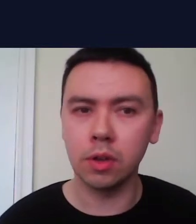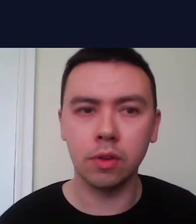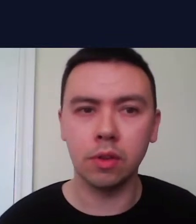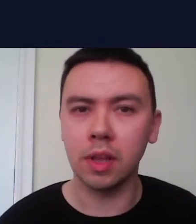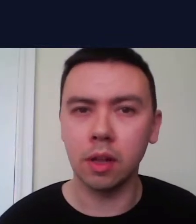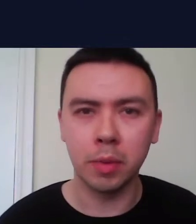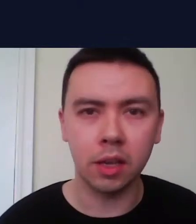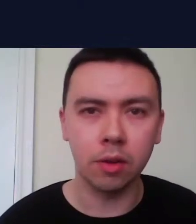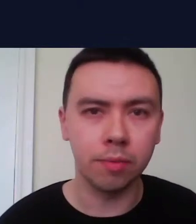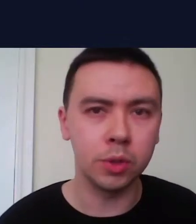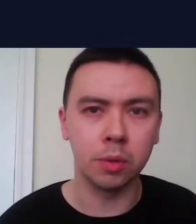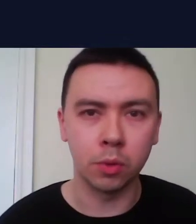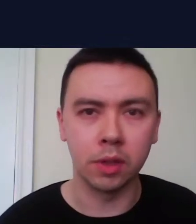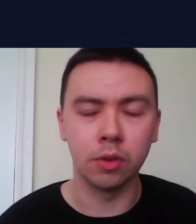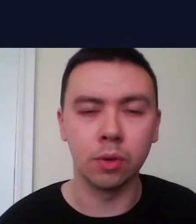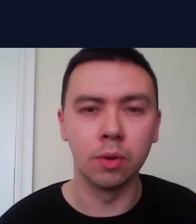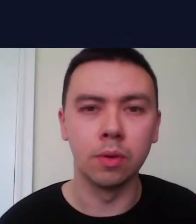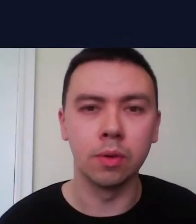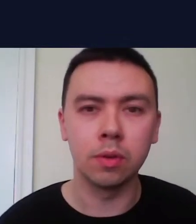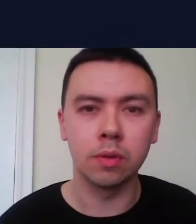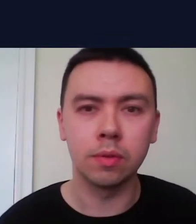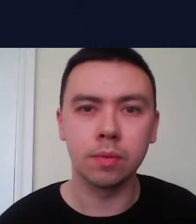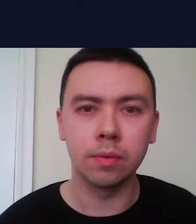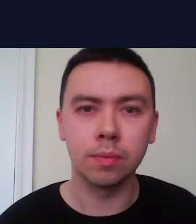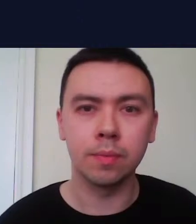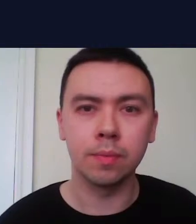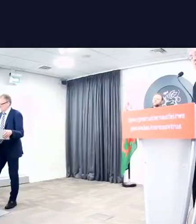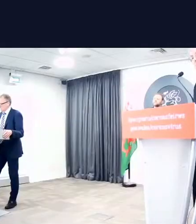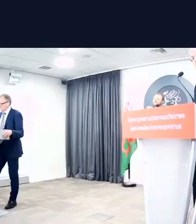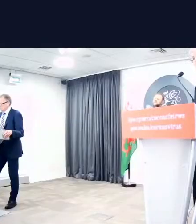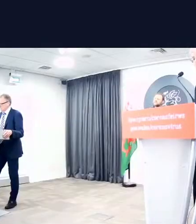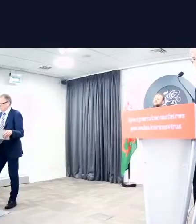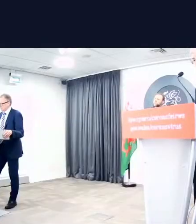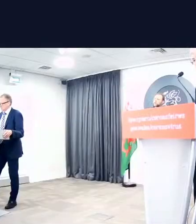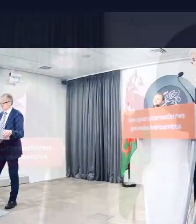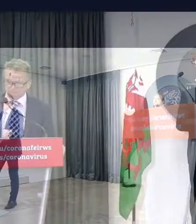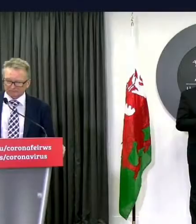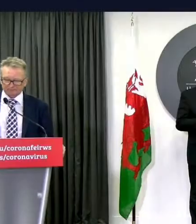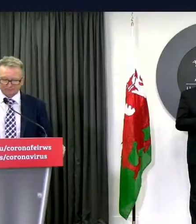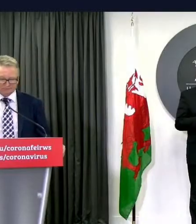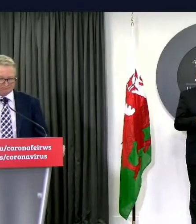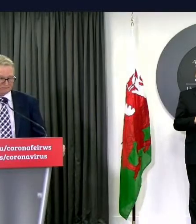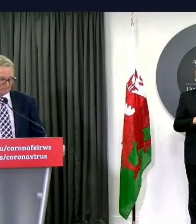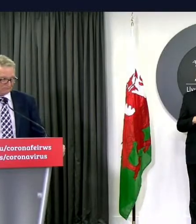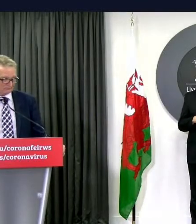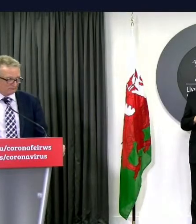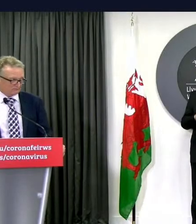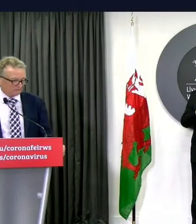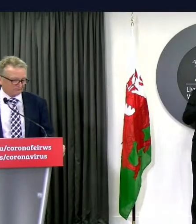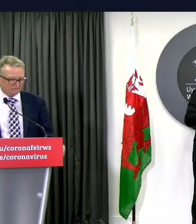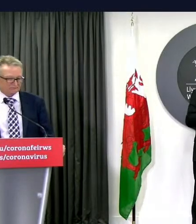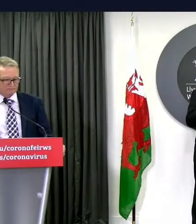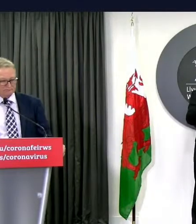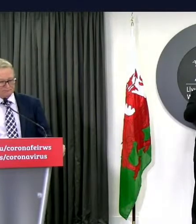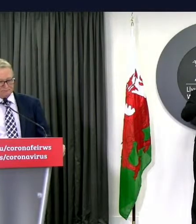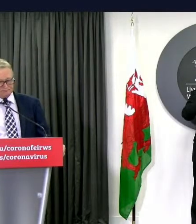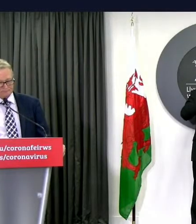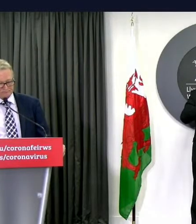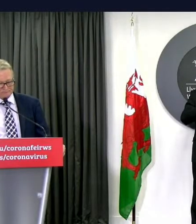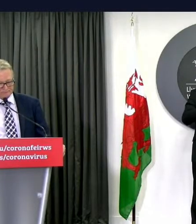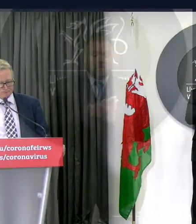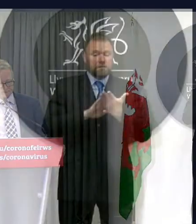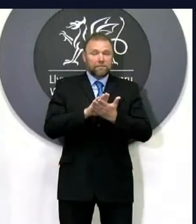and are you concerned that there'll be any confusion between the two? The rule of six in Wales is any six people from two